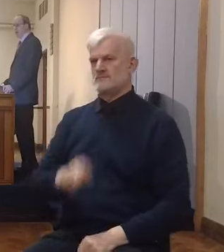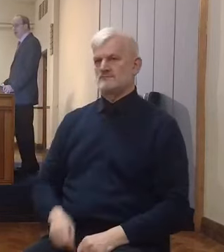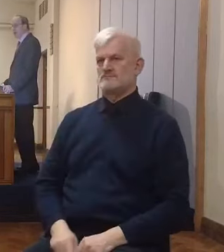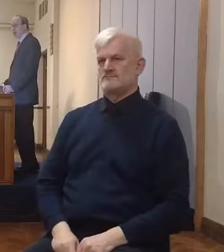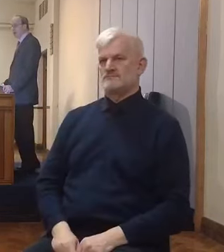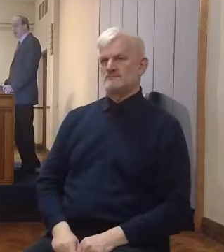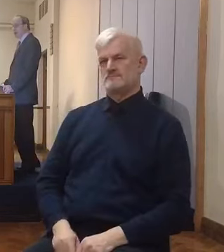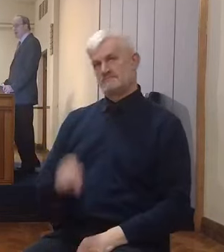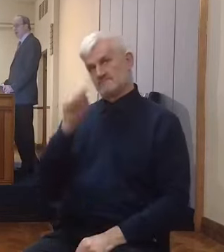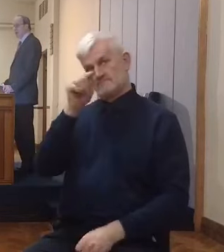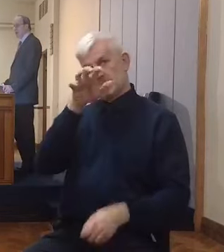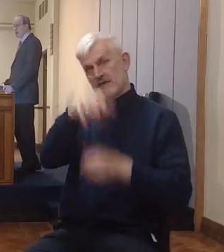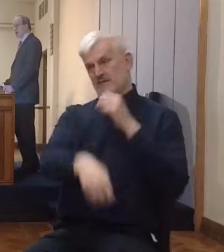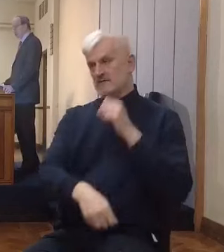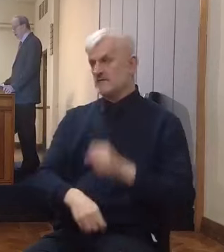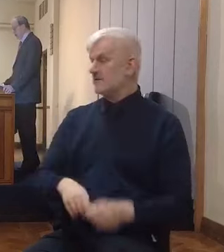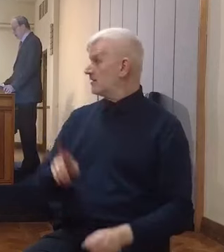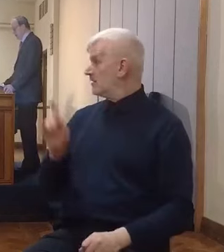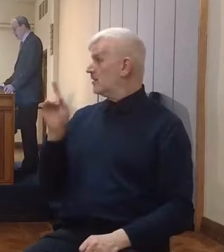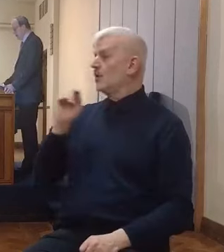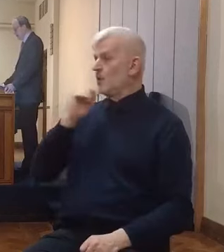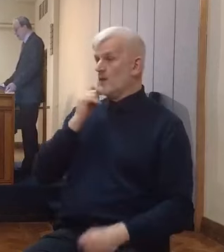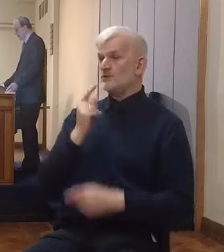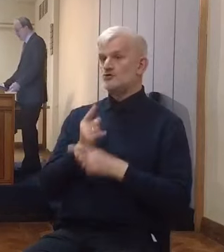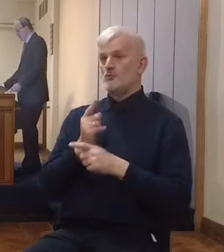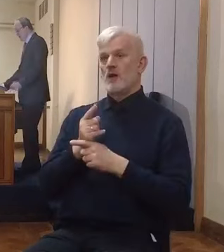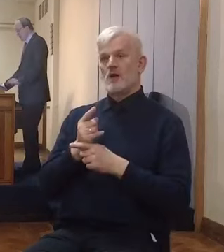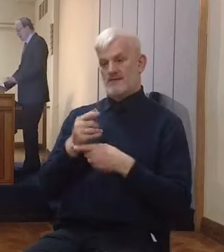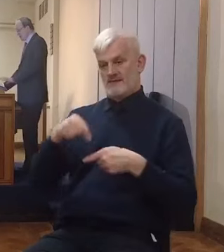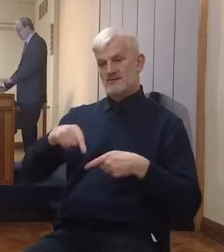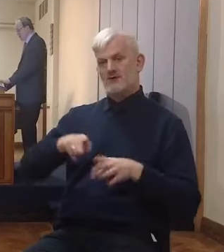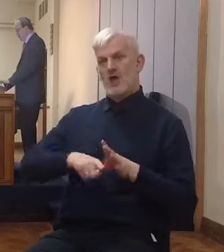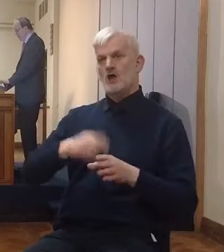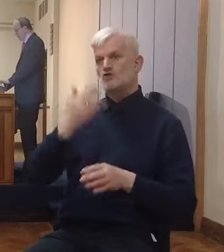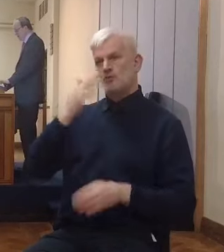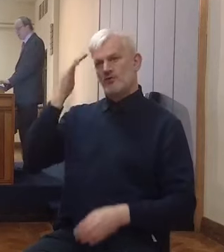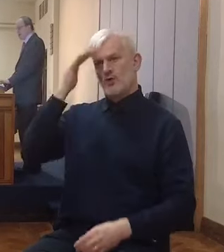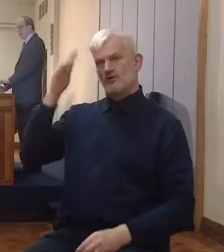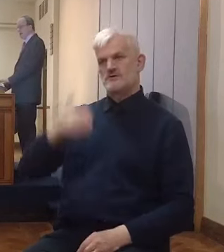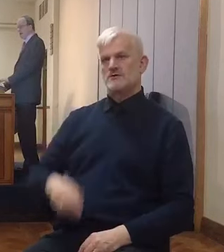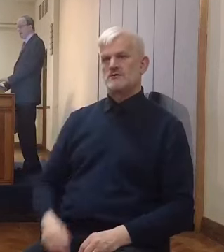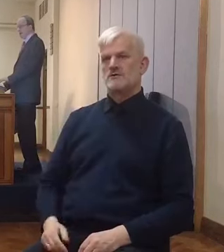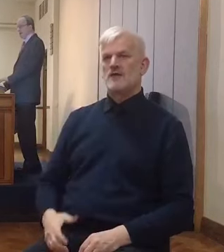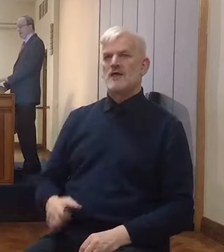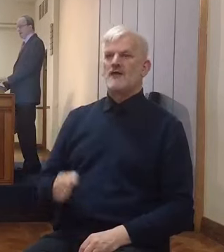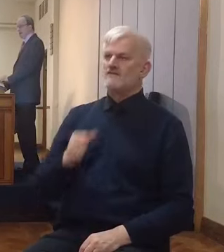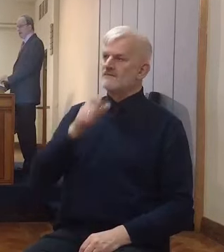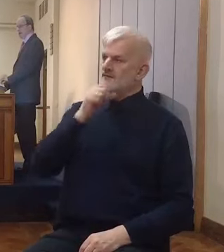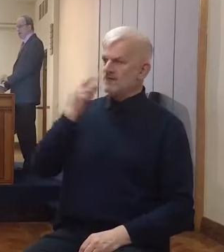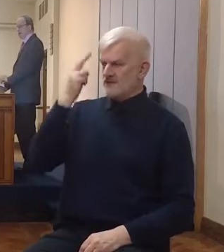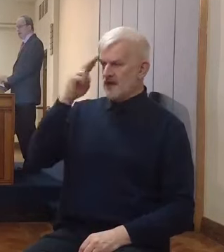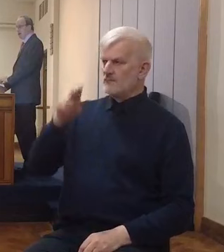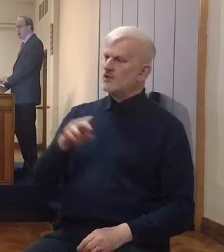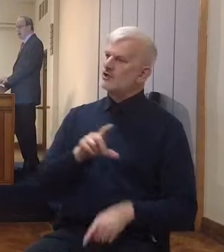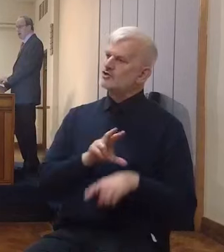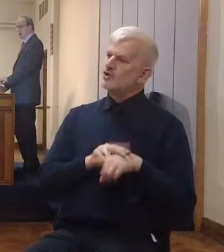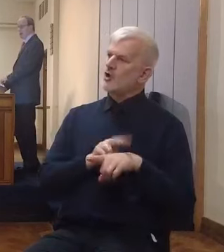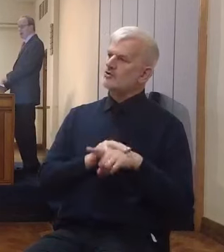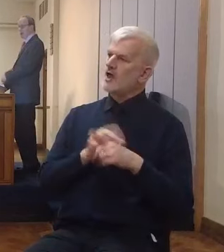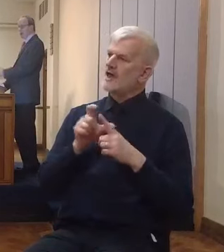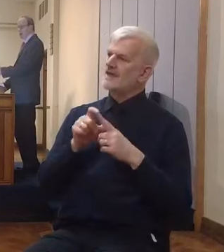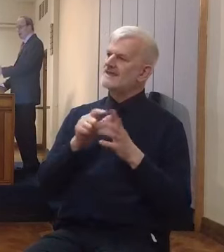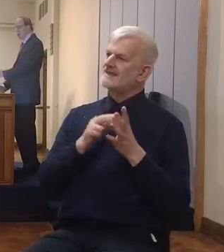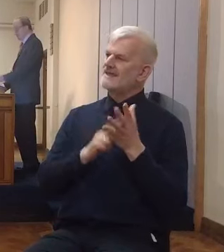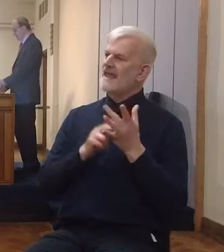some of this at School of Theology. We have Dr. David Beale coming from the USA, whose books